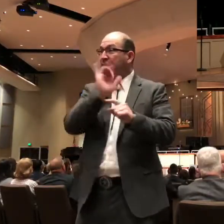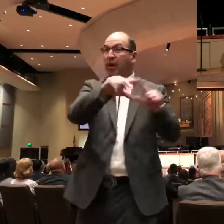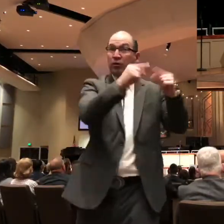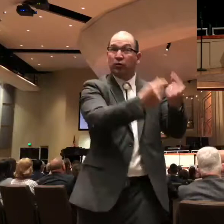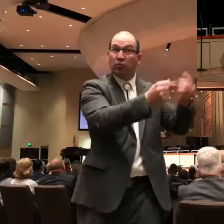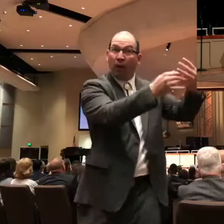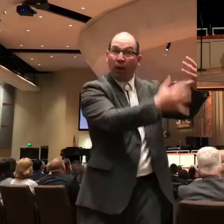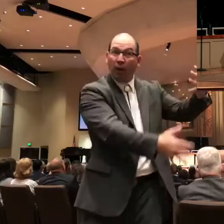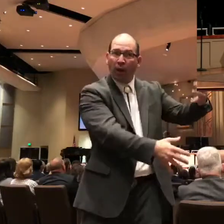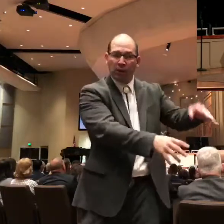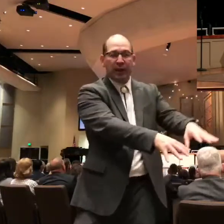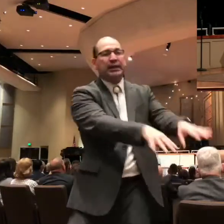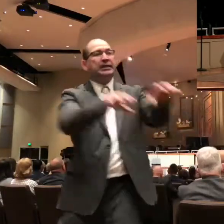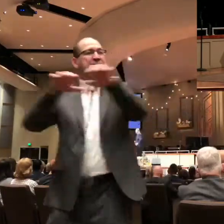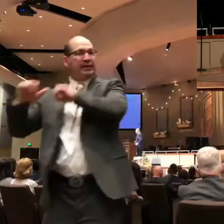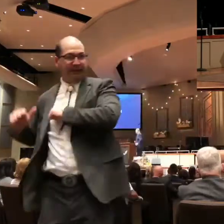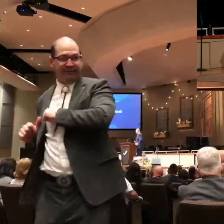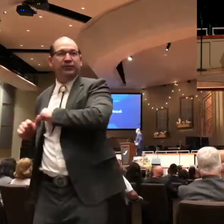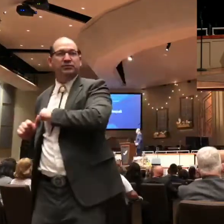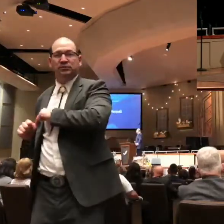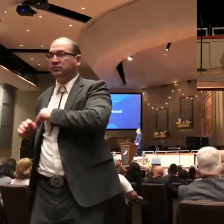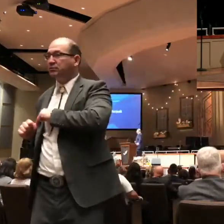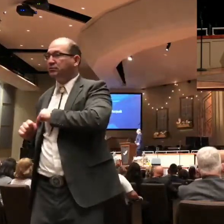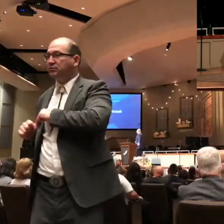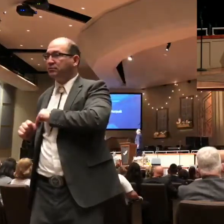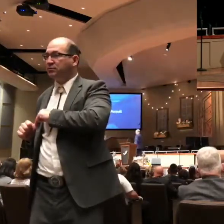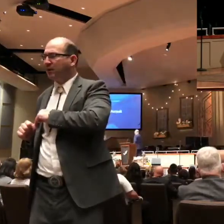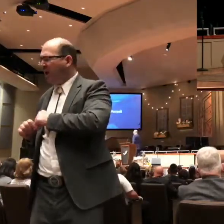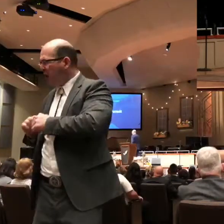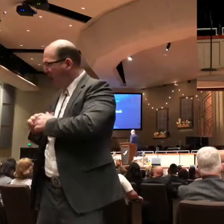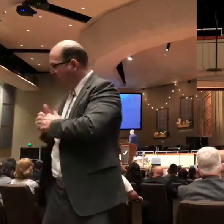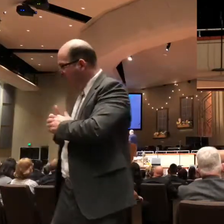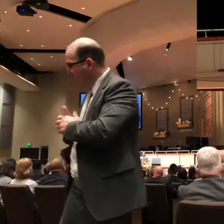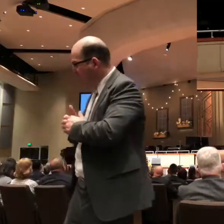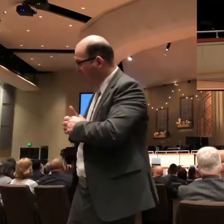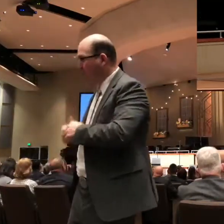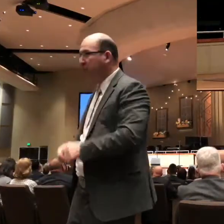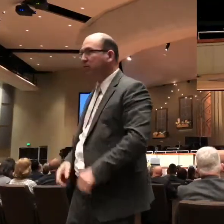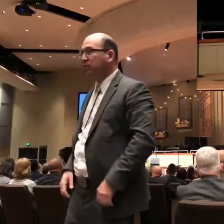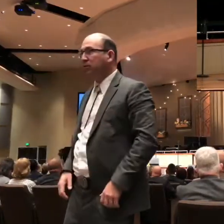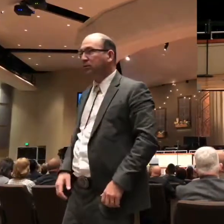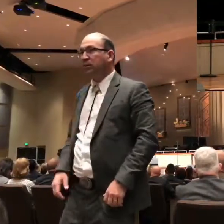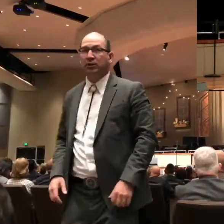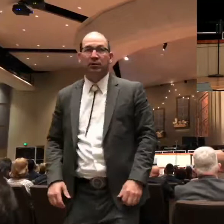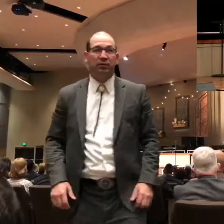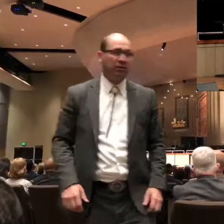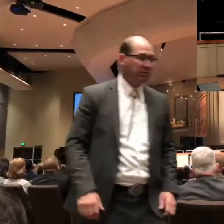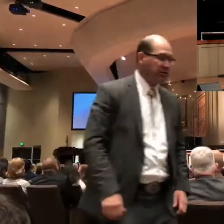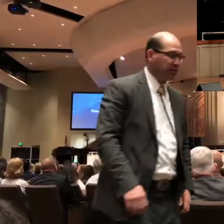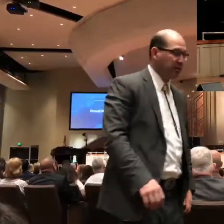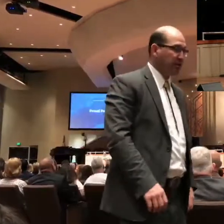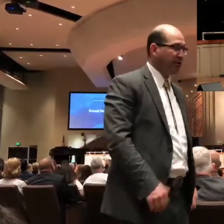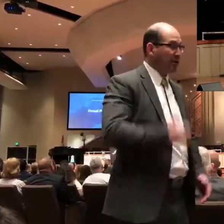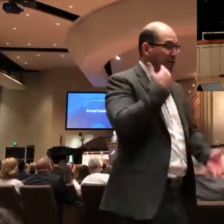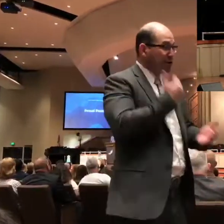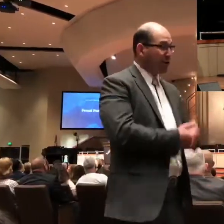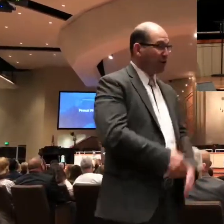people, withdraw yourself. Well, how do you do that, Pastor? It's hard. You do it kind of like this. Hey, it's been